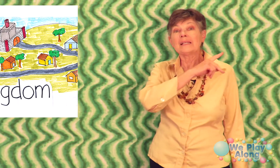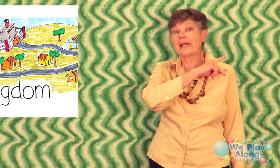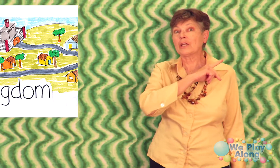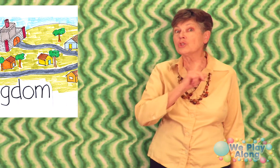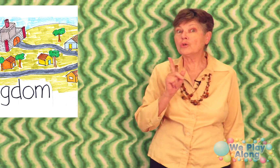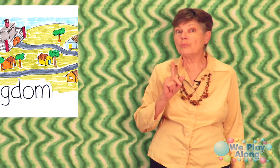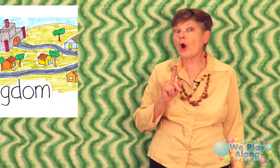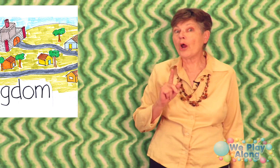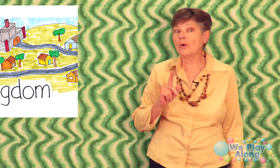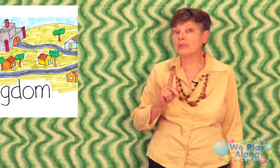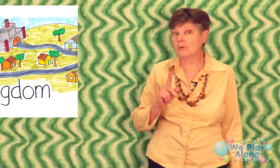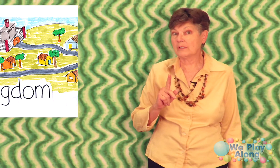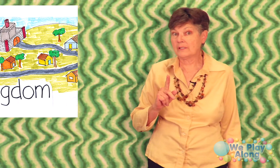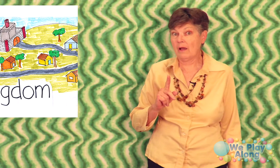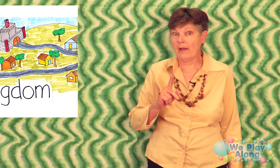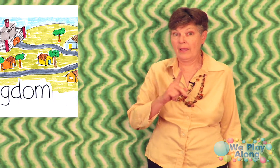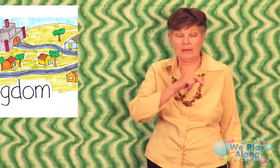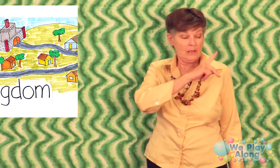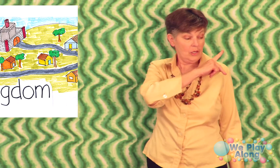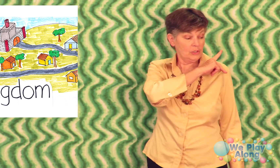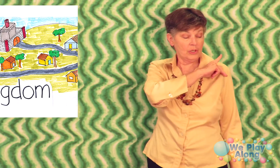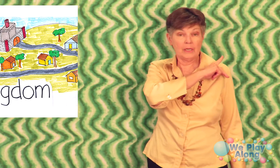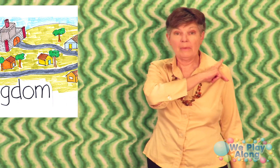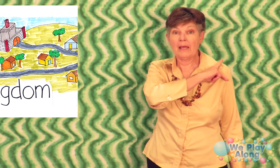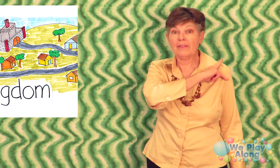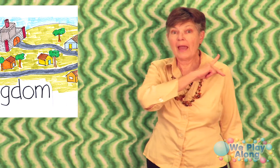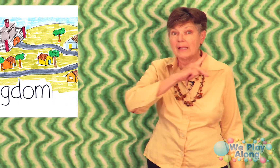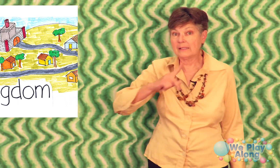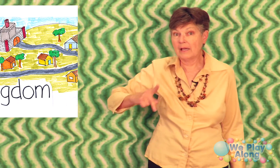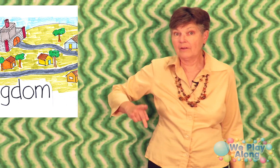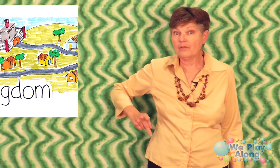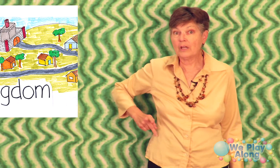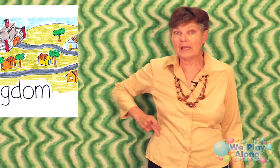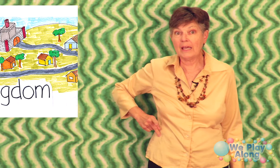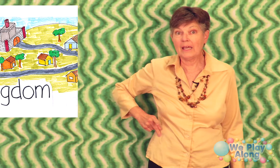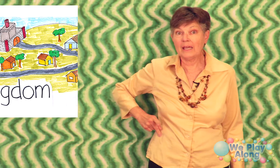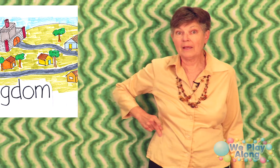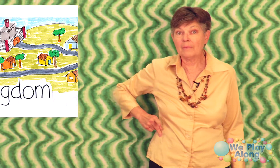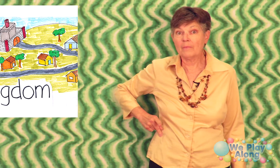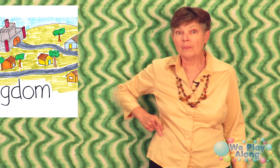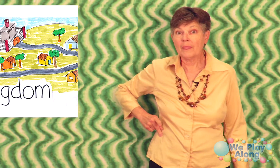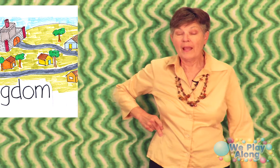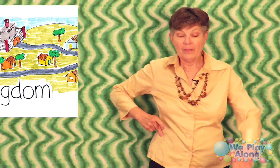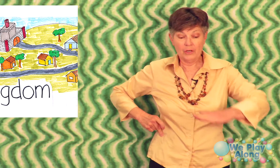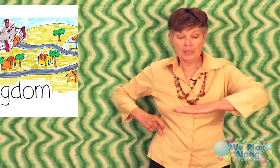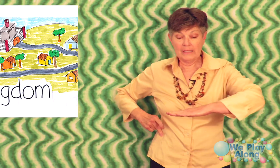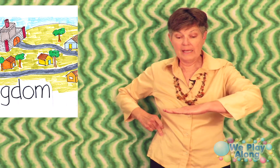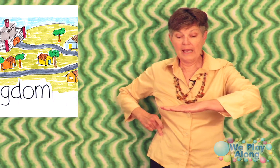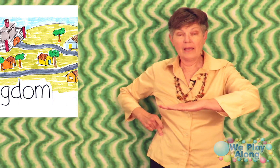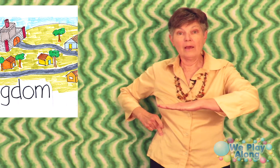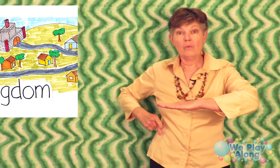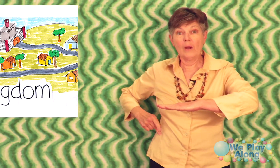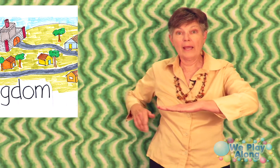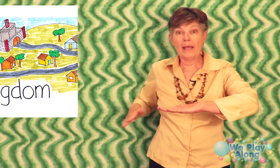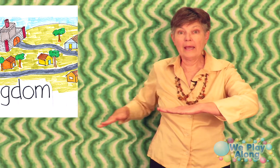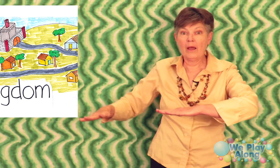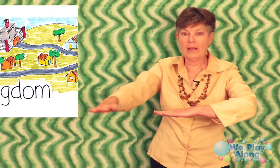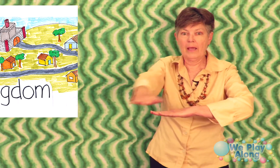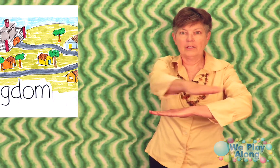like a two-part sign. So you're going to make that sign for king. Then you're going to take one hand out and kind of